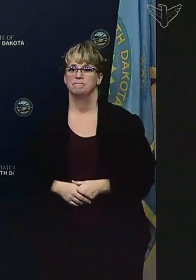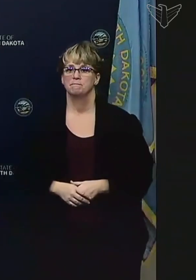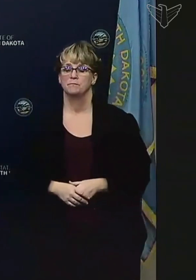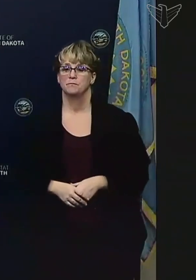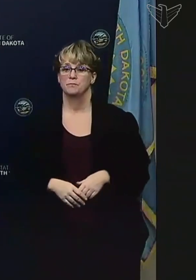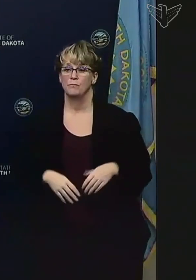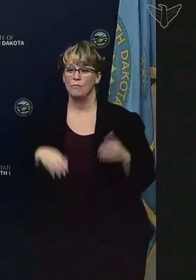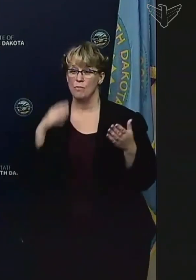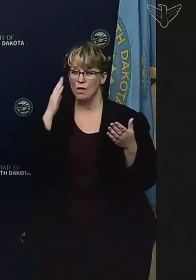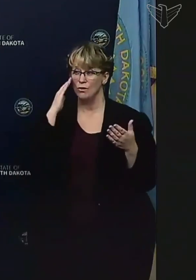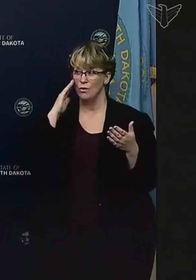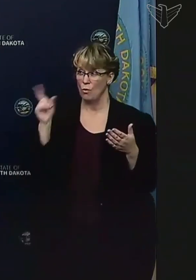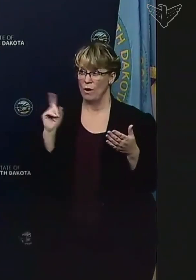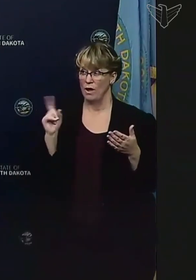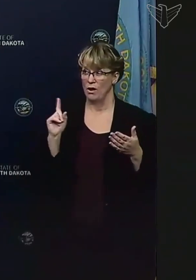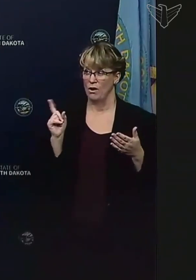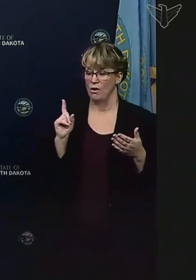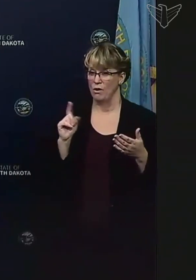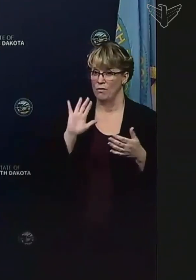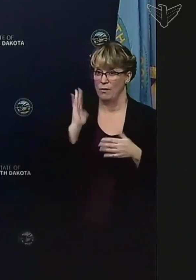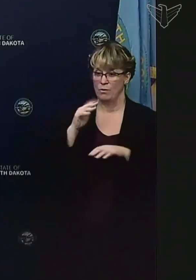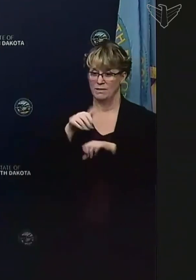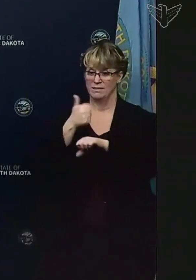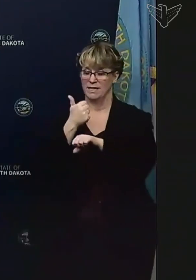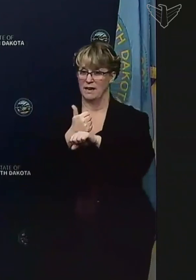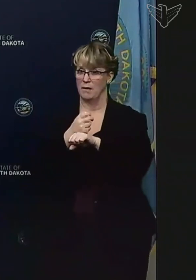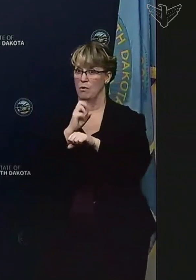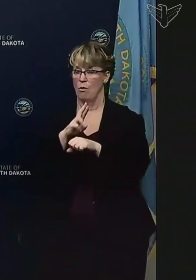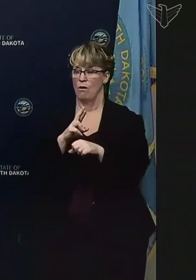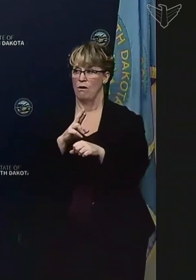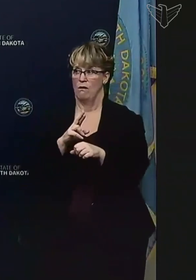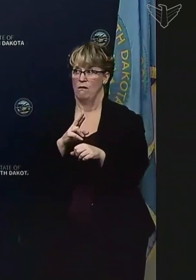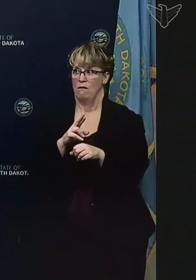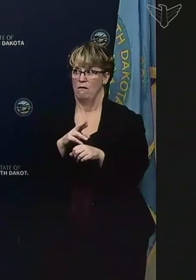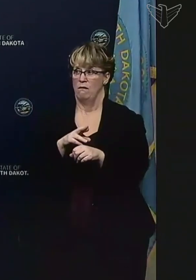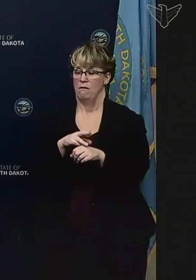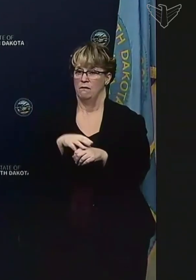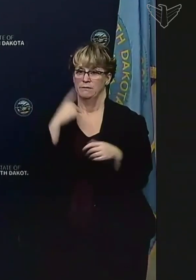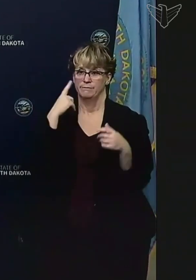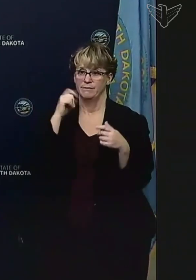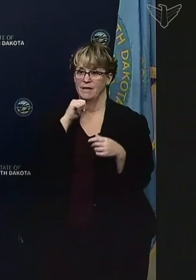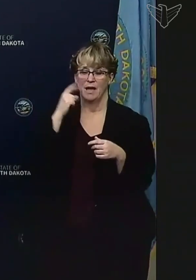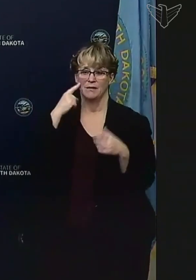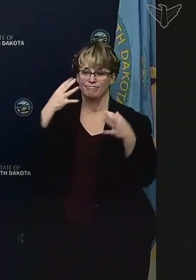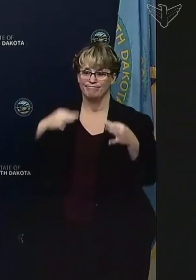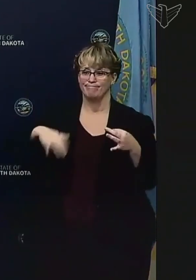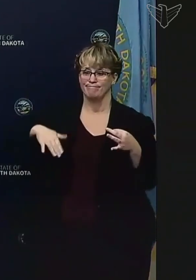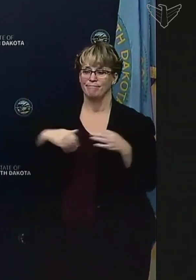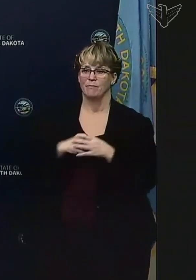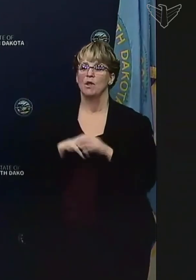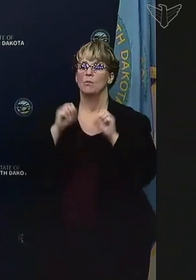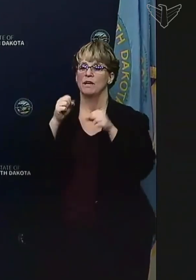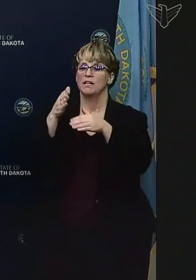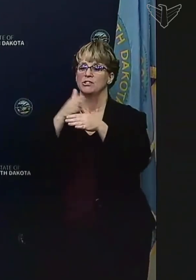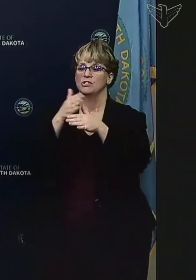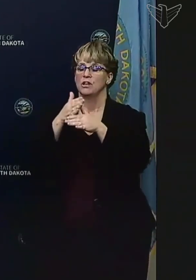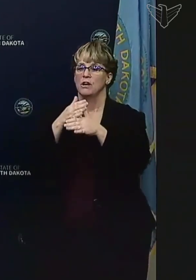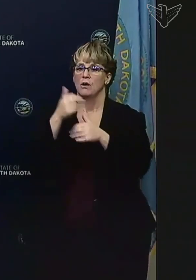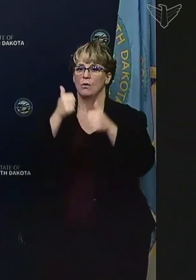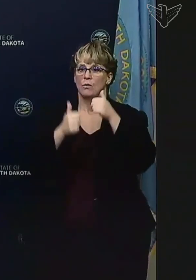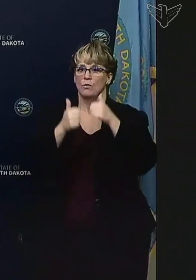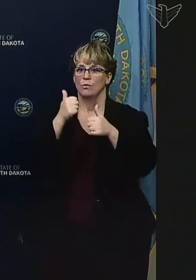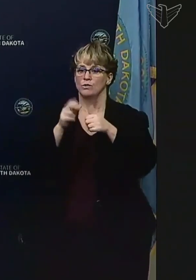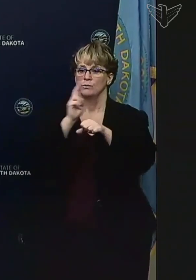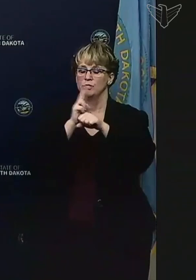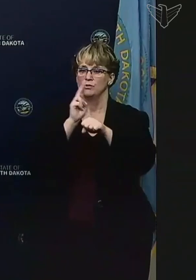Do we know where that'll go and when it'll be set up yet, or is that something to be determined? We will be able to share with you what facilities